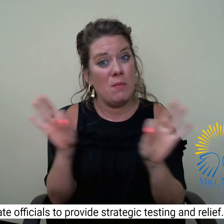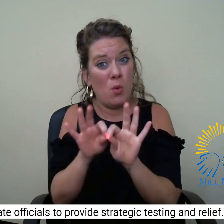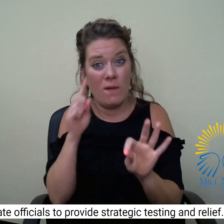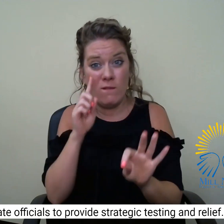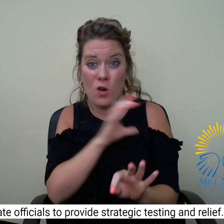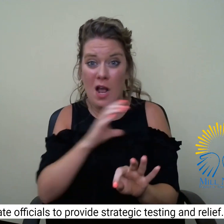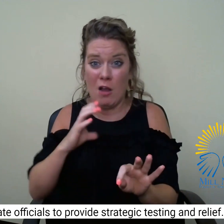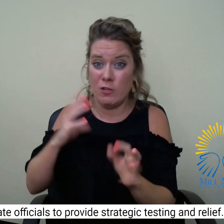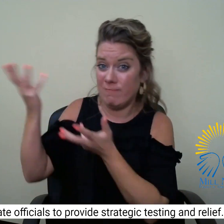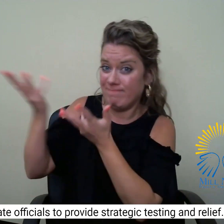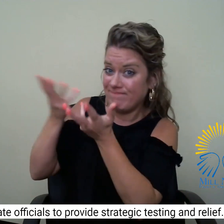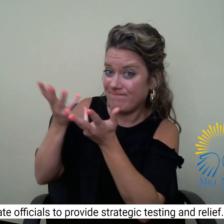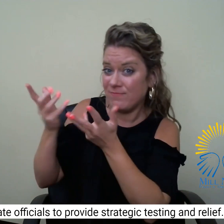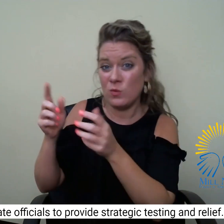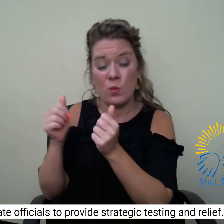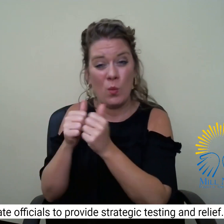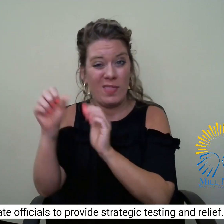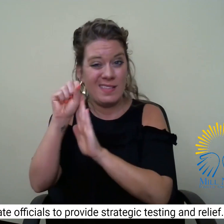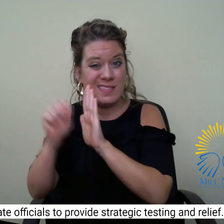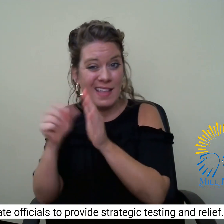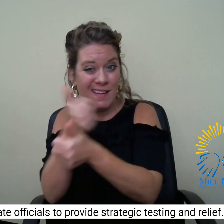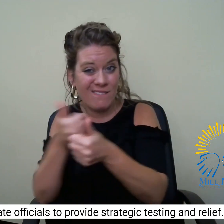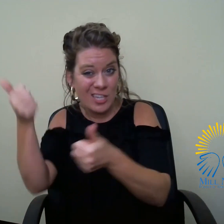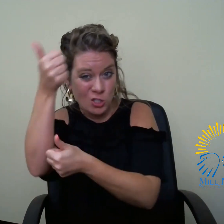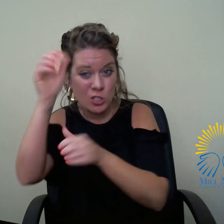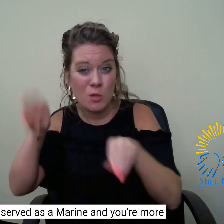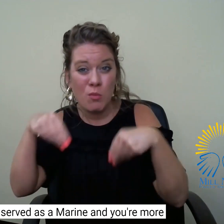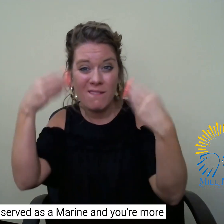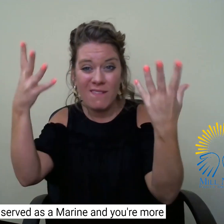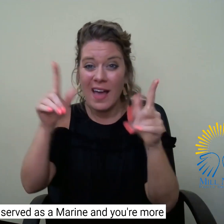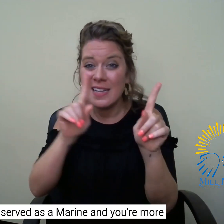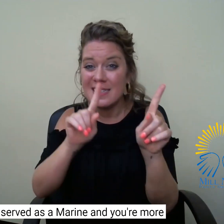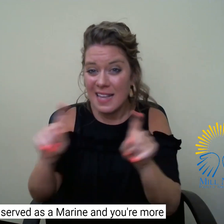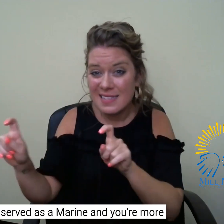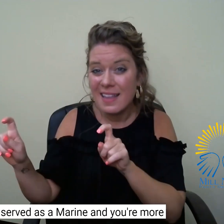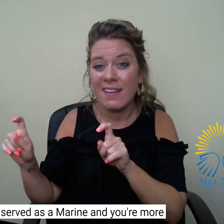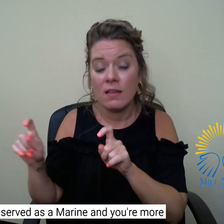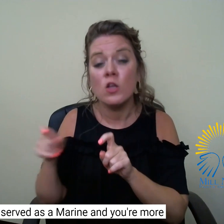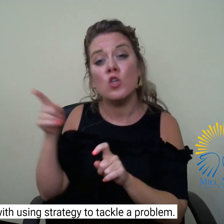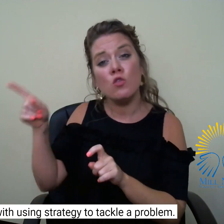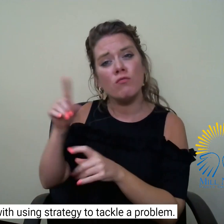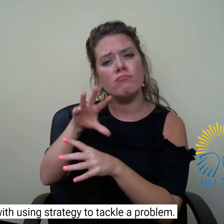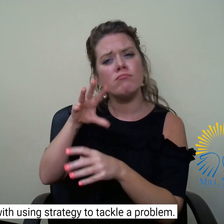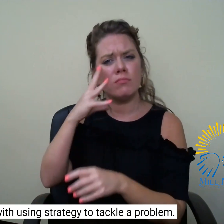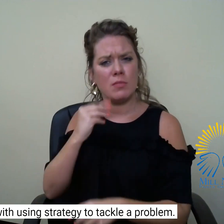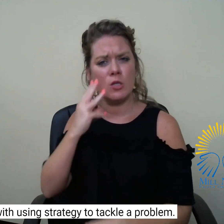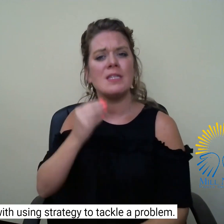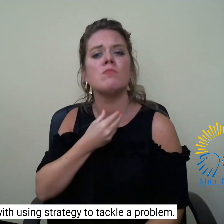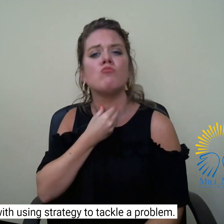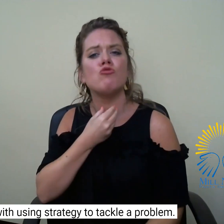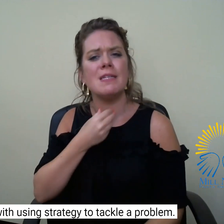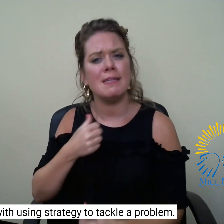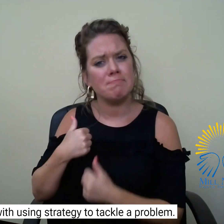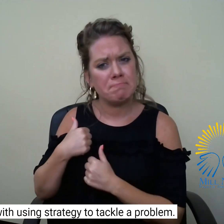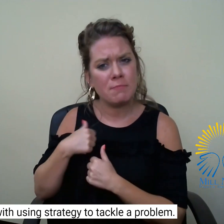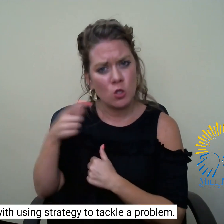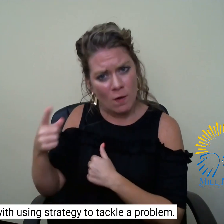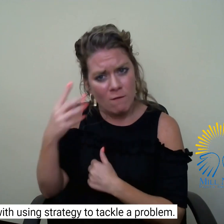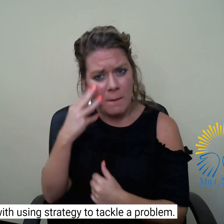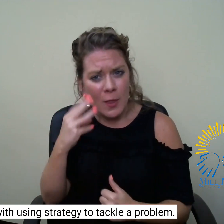officials to provide strategic testing and relief. You've served as a Marine, and you're more than familiar with using strategy to tackle a problem.